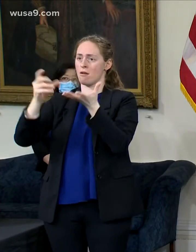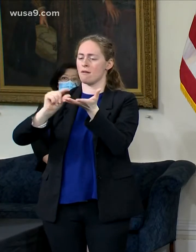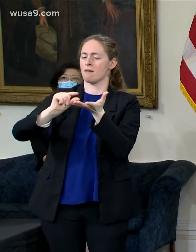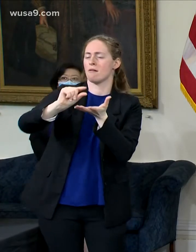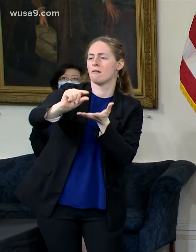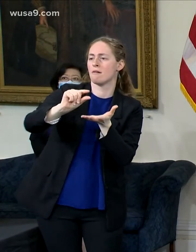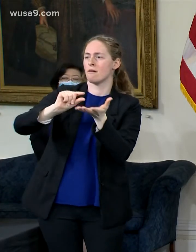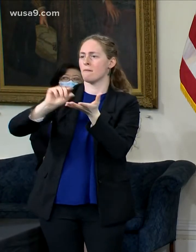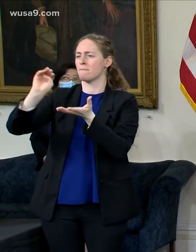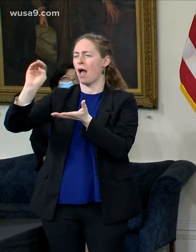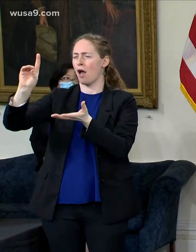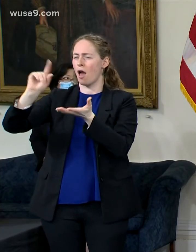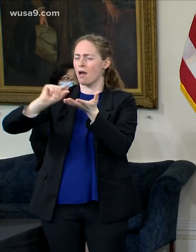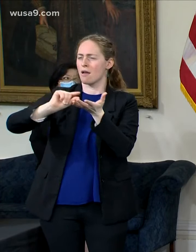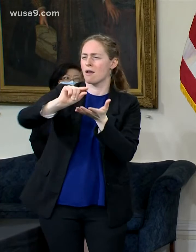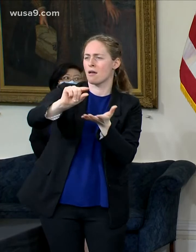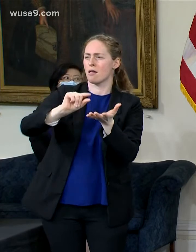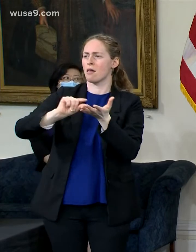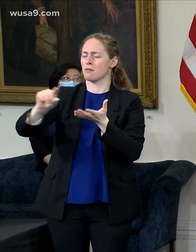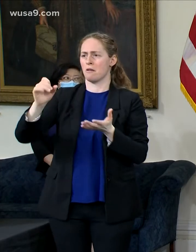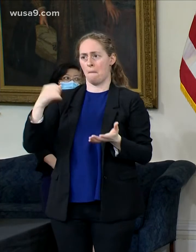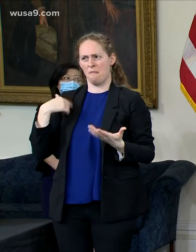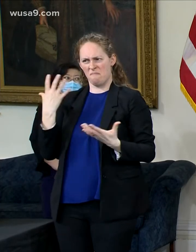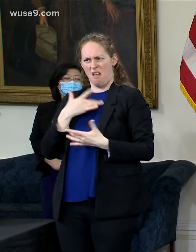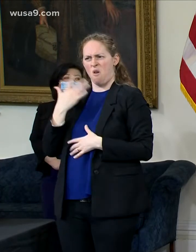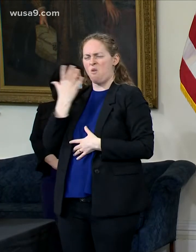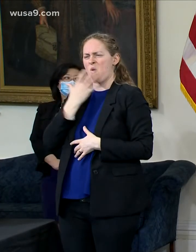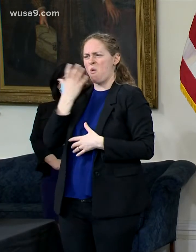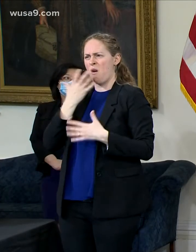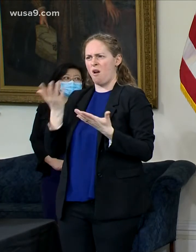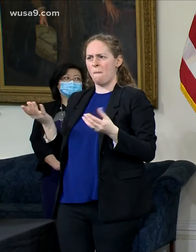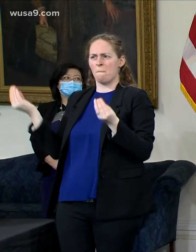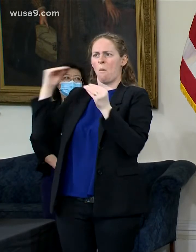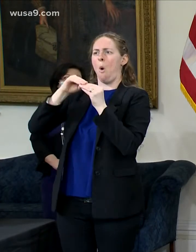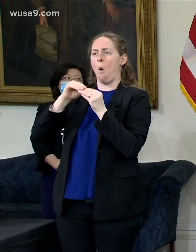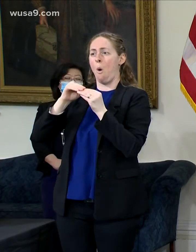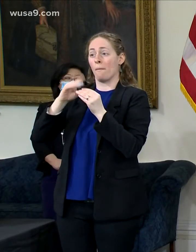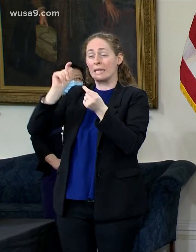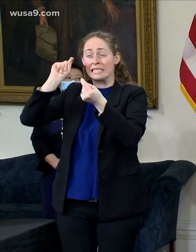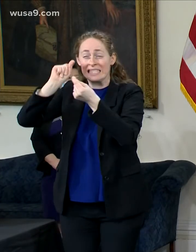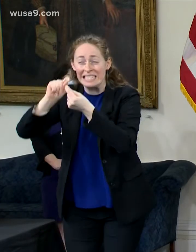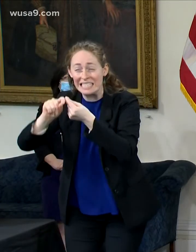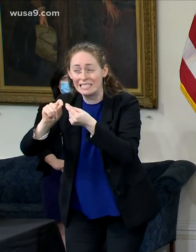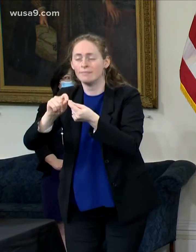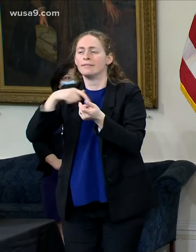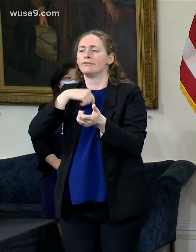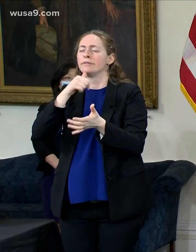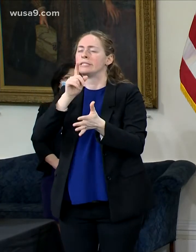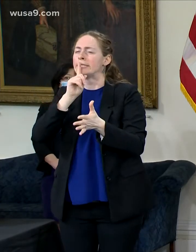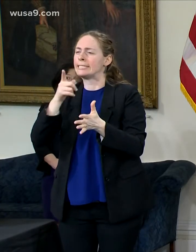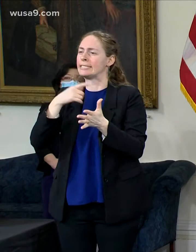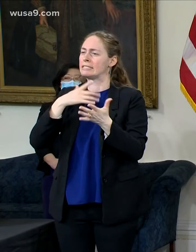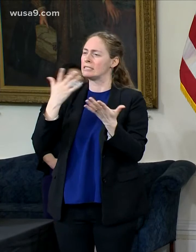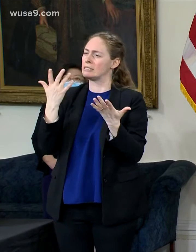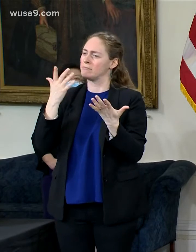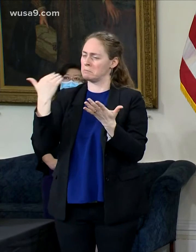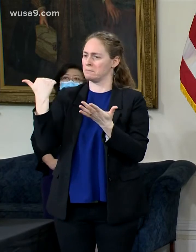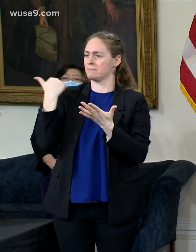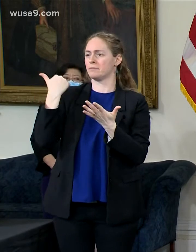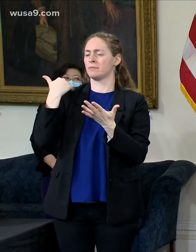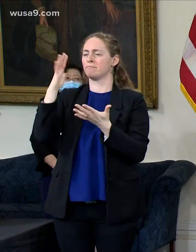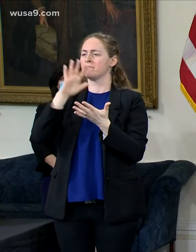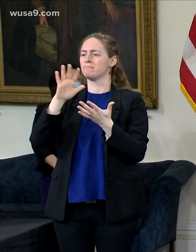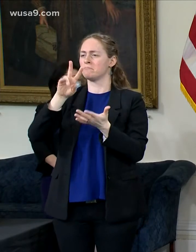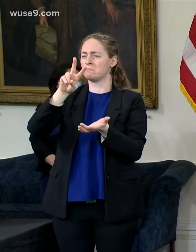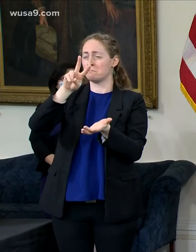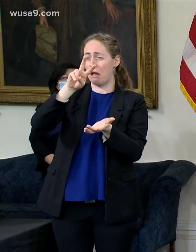I mean, we see it's going to be a pretty substantial increase, but we don't have exact numbers. I mean, I think we were at 220-some thousand. We could be